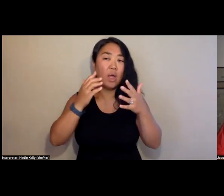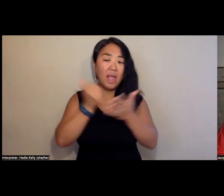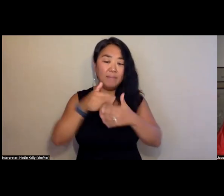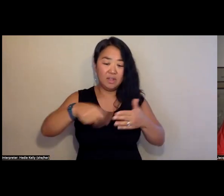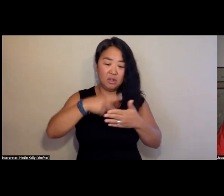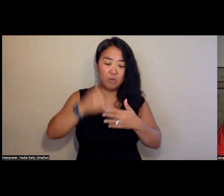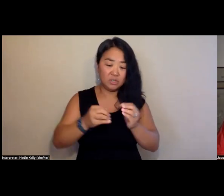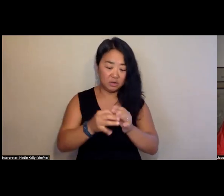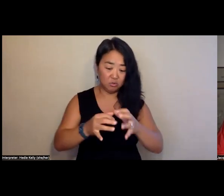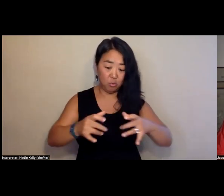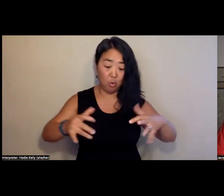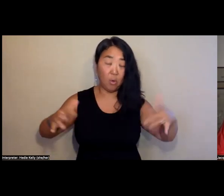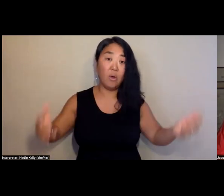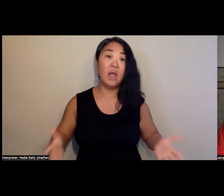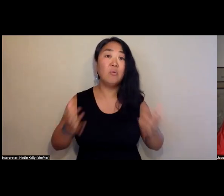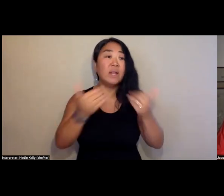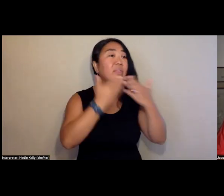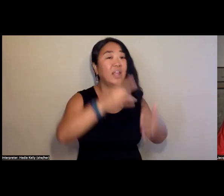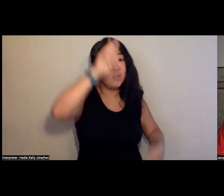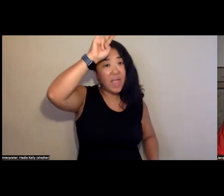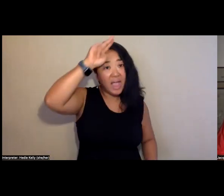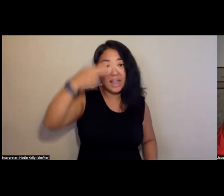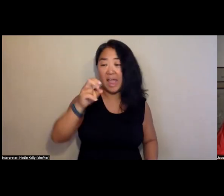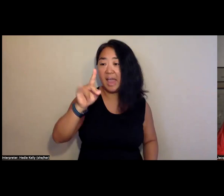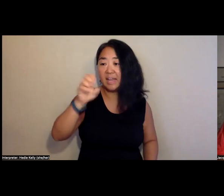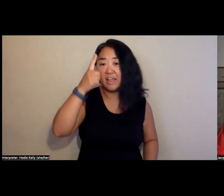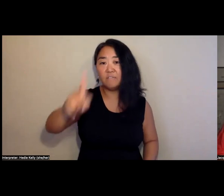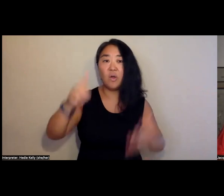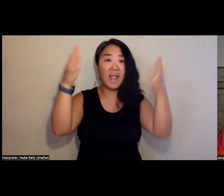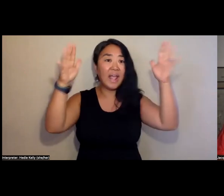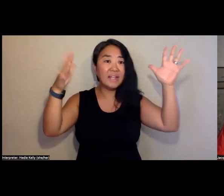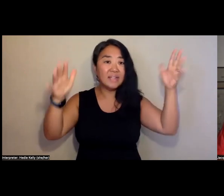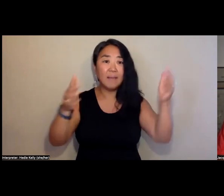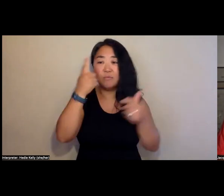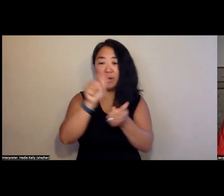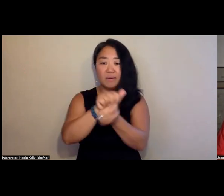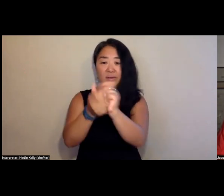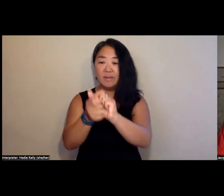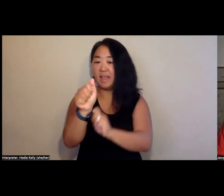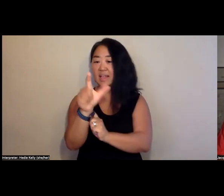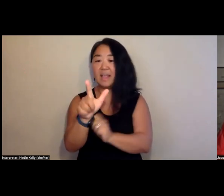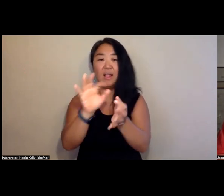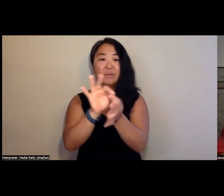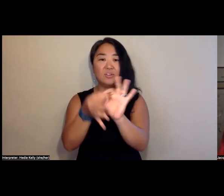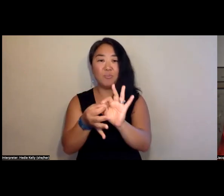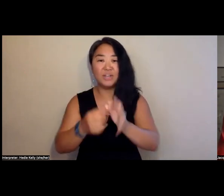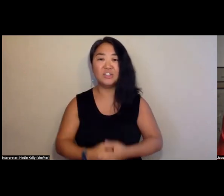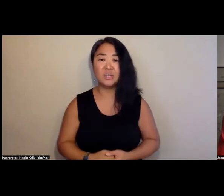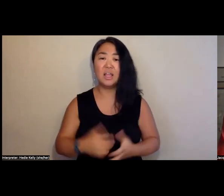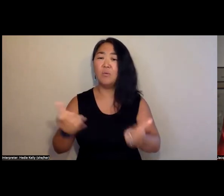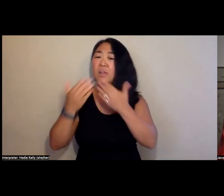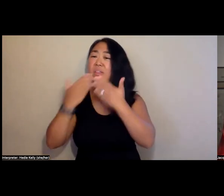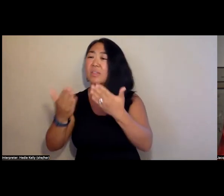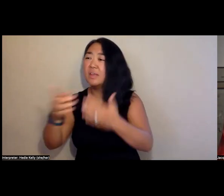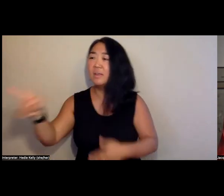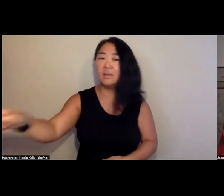weird ways. I want to thank Hetty from Hands Up Productions, who is doing our ASL interpretation. And I want to thank